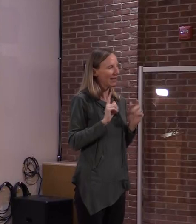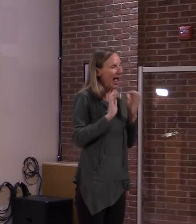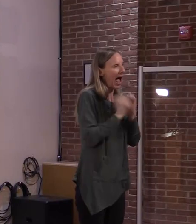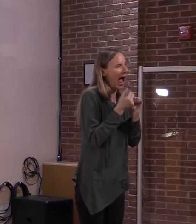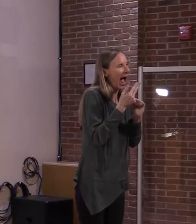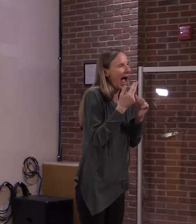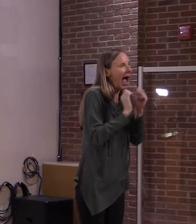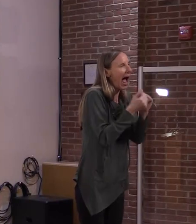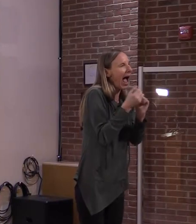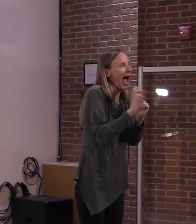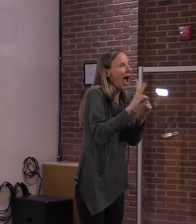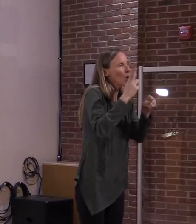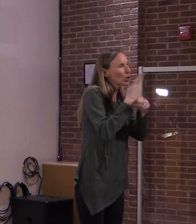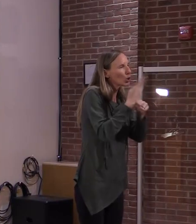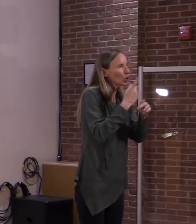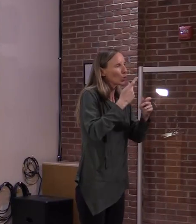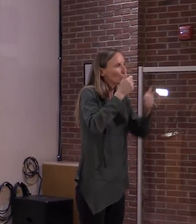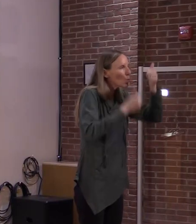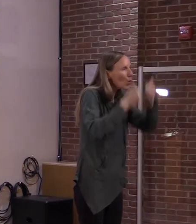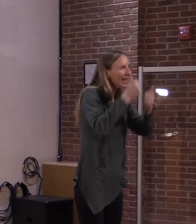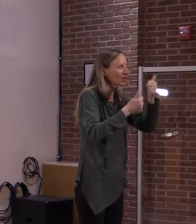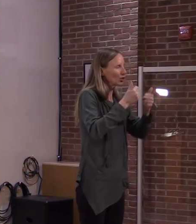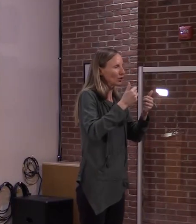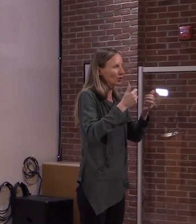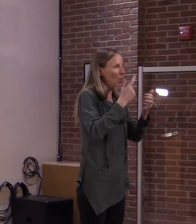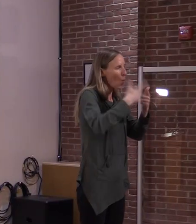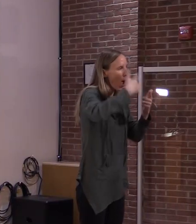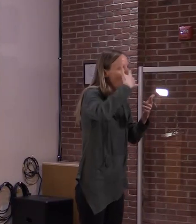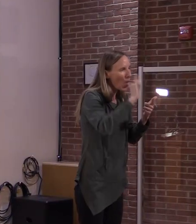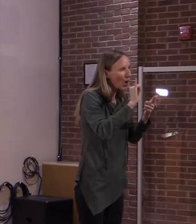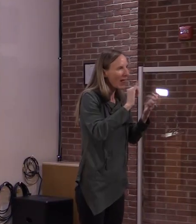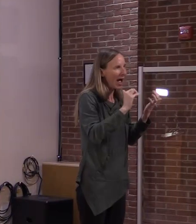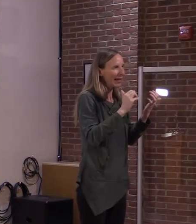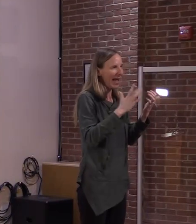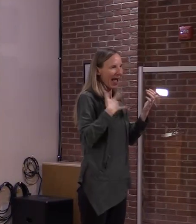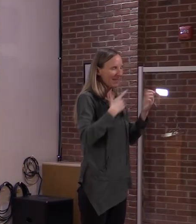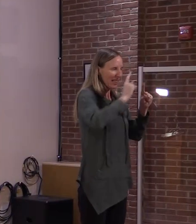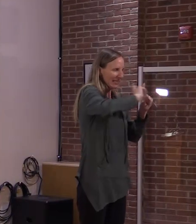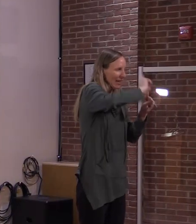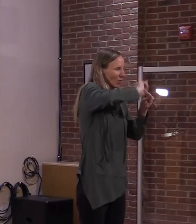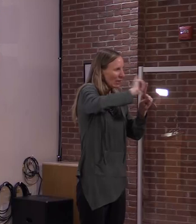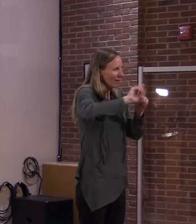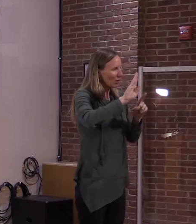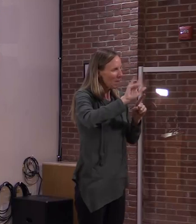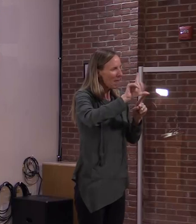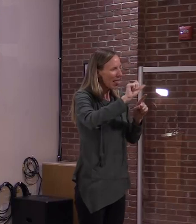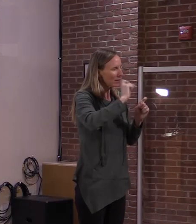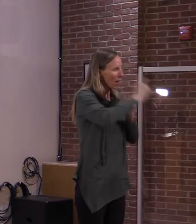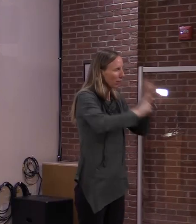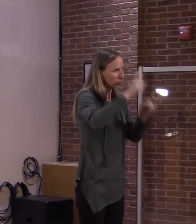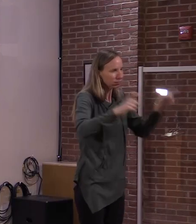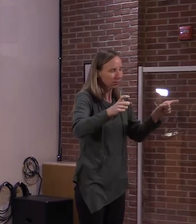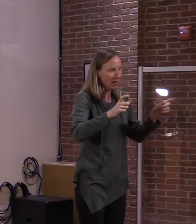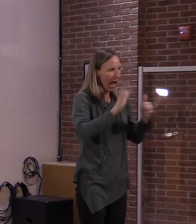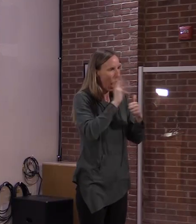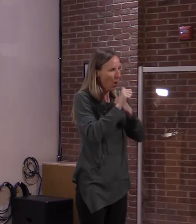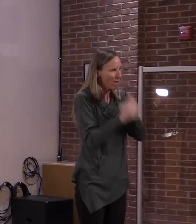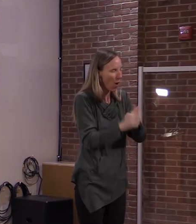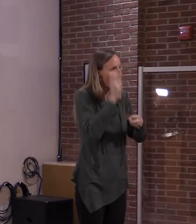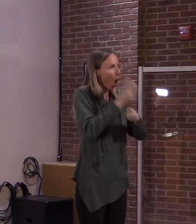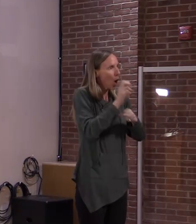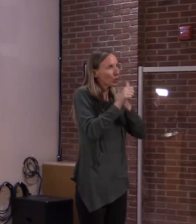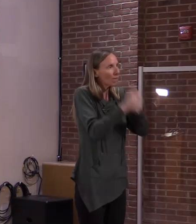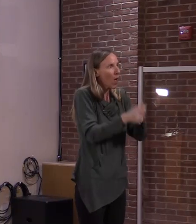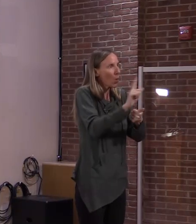scattered type approach amongst different bills, very hard to track. We had trouble tracking it. I'm sure legislators had